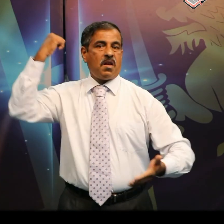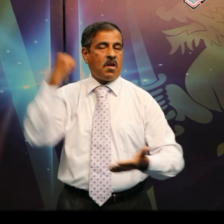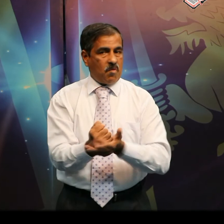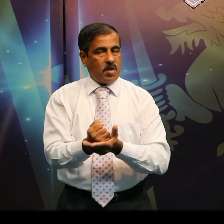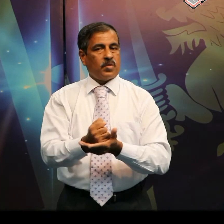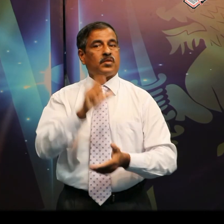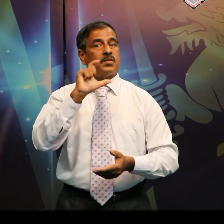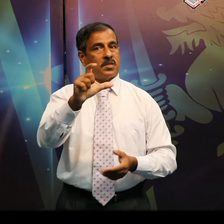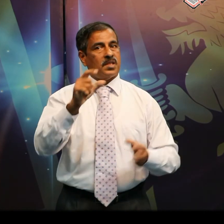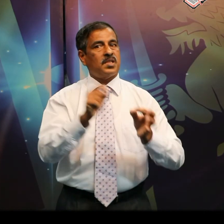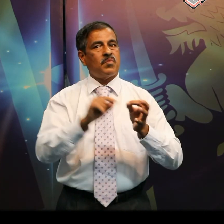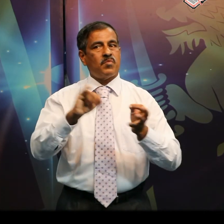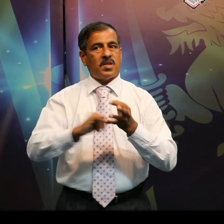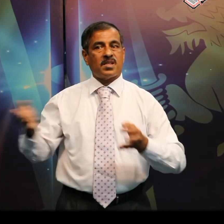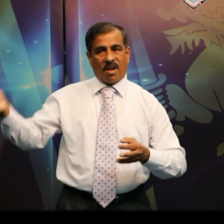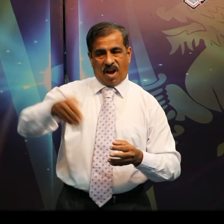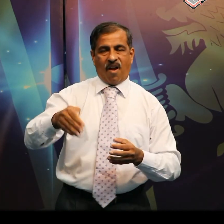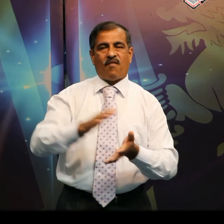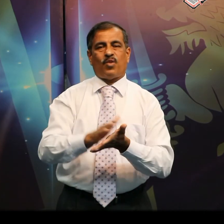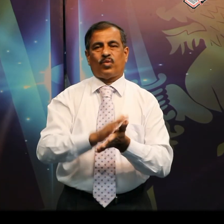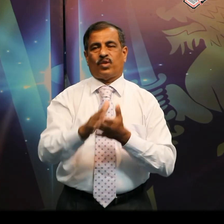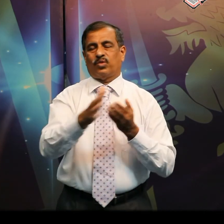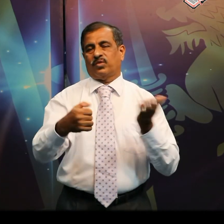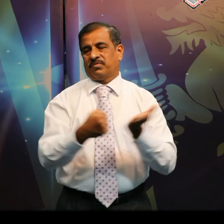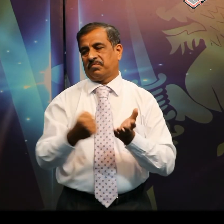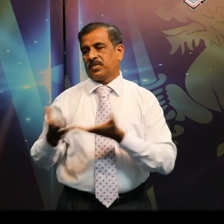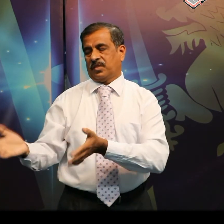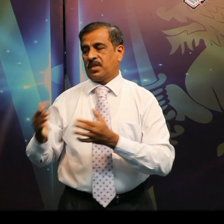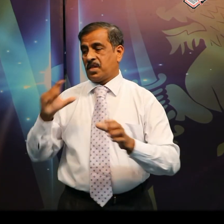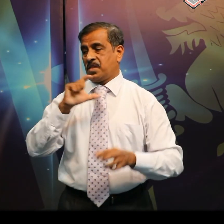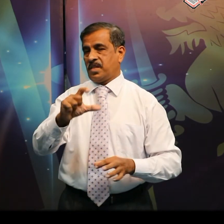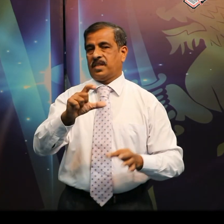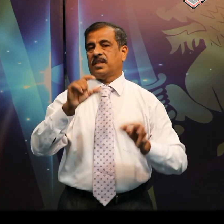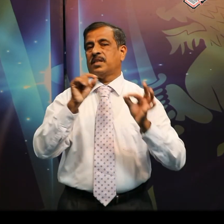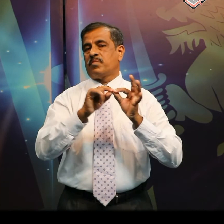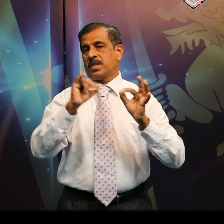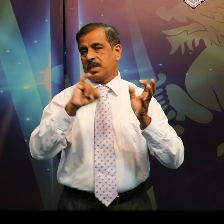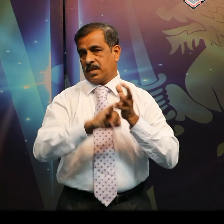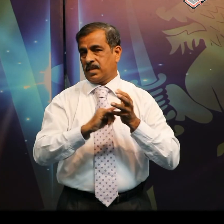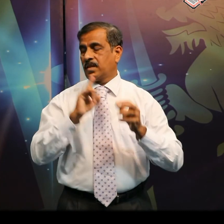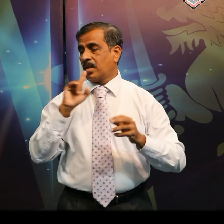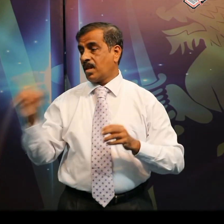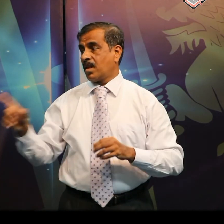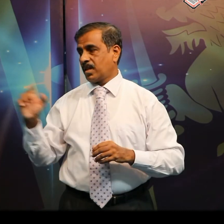ready to help. We thank God for having this project under such a Bible Society who has such a